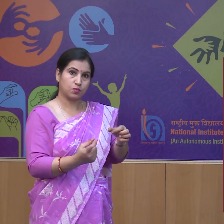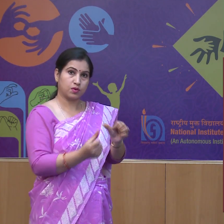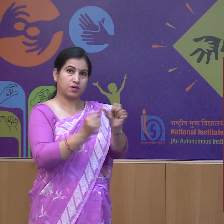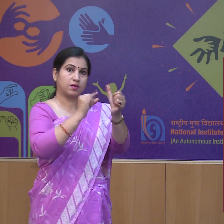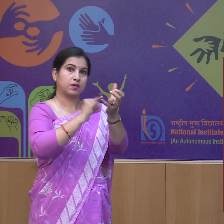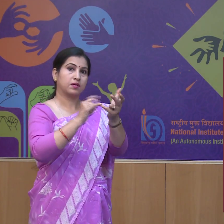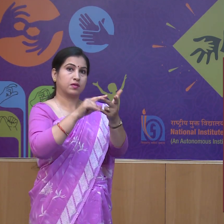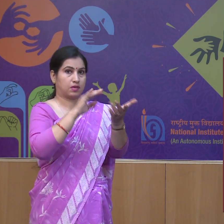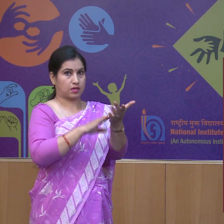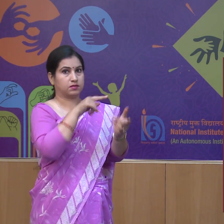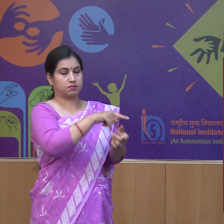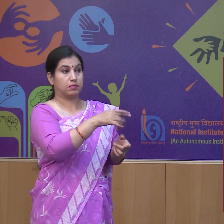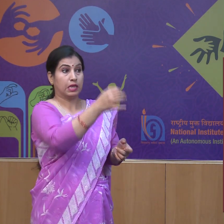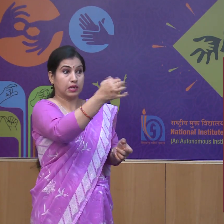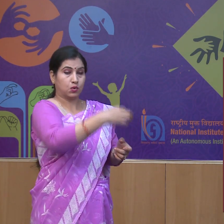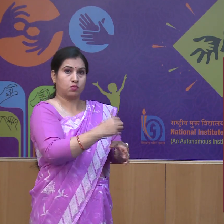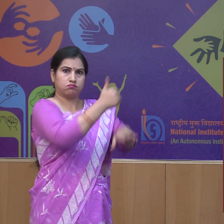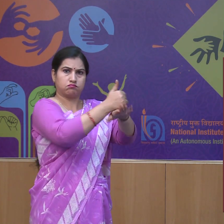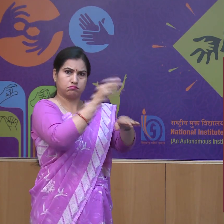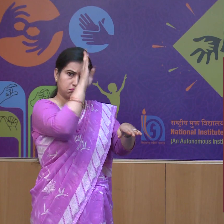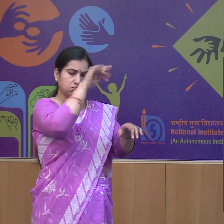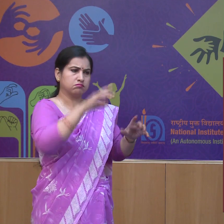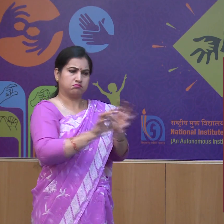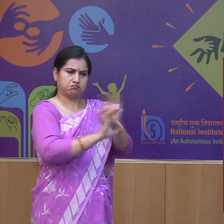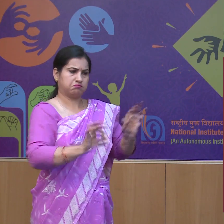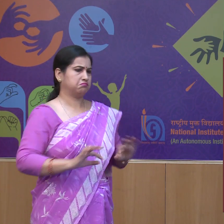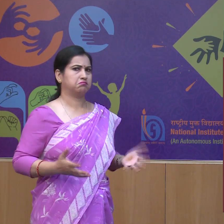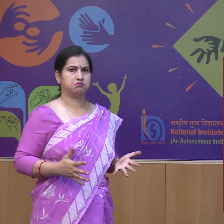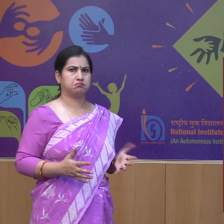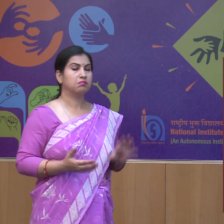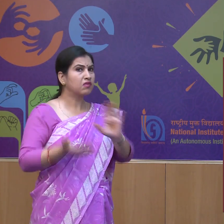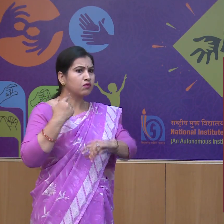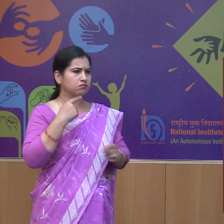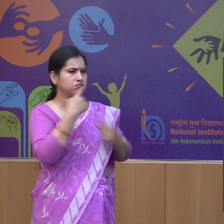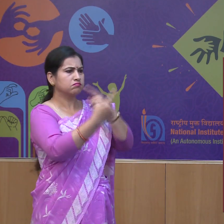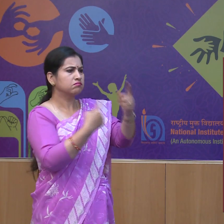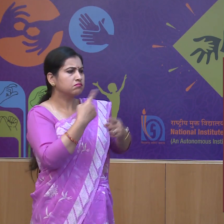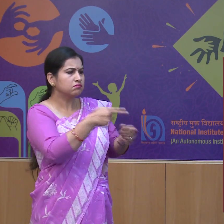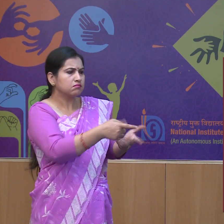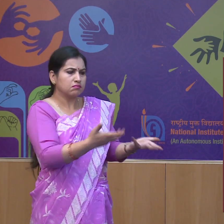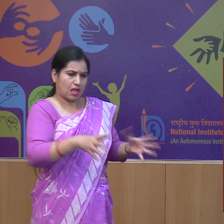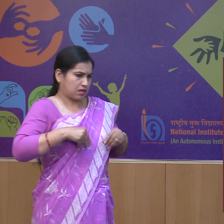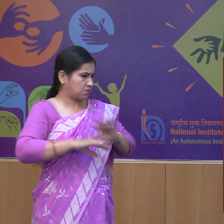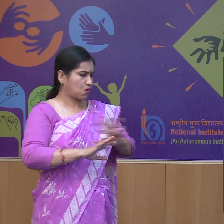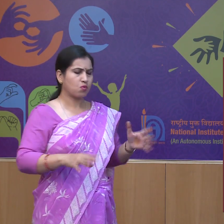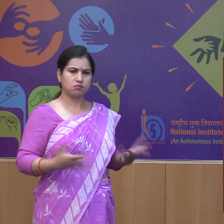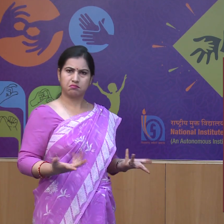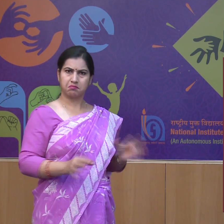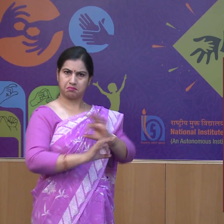The new Nawab was not ready to fulfill the unnecessary demands of the English.